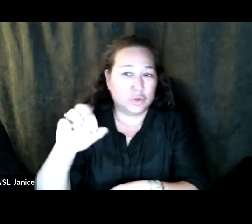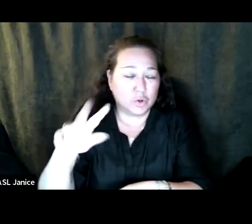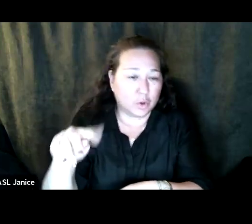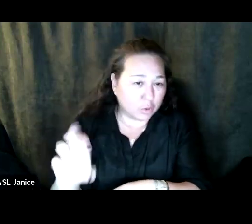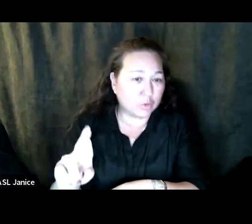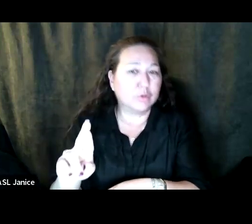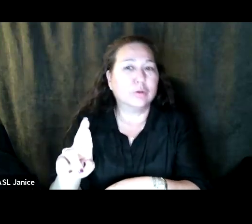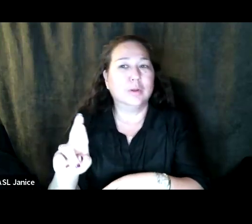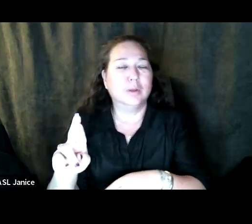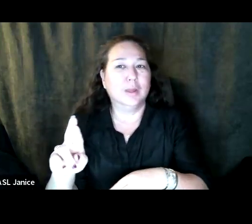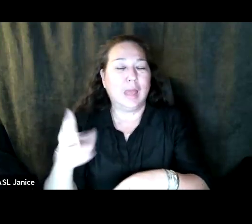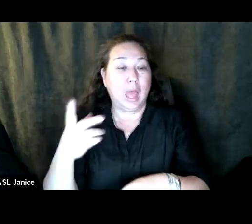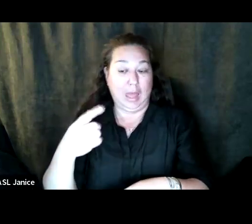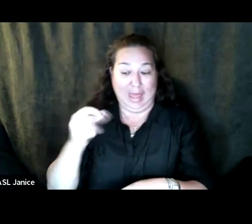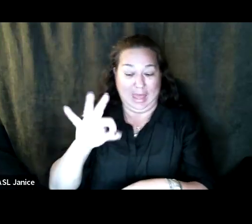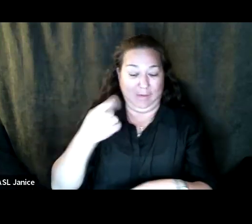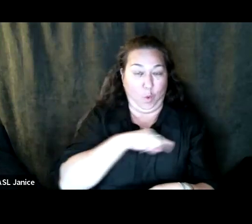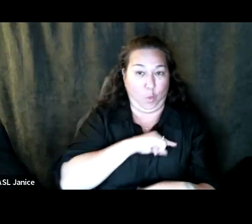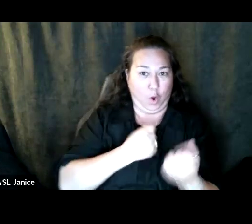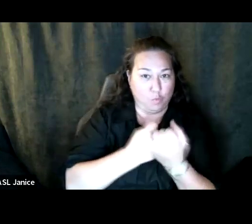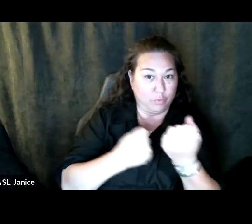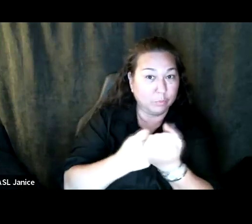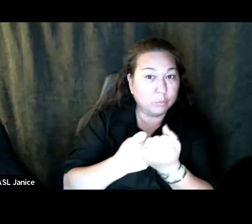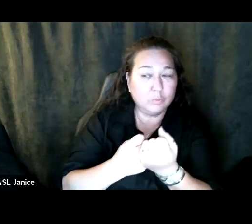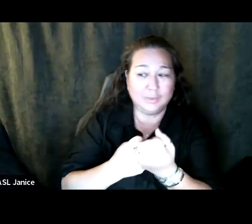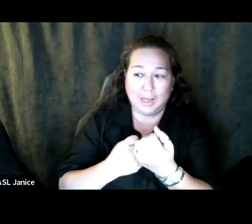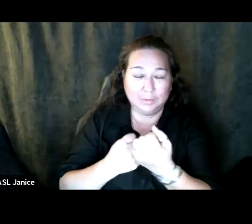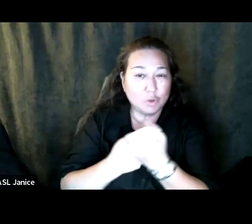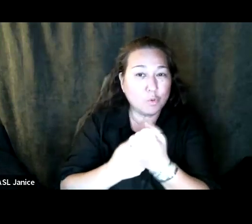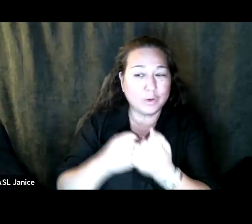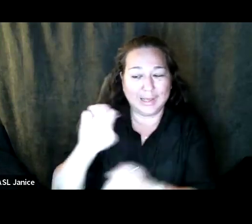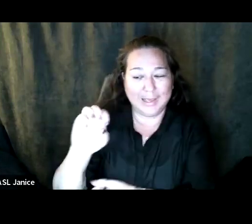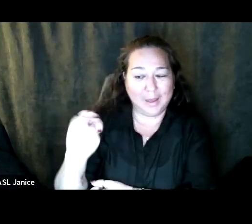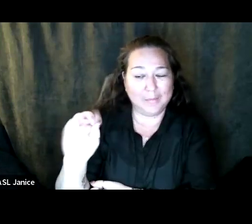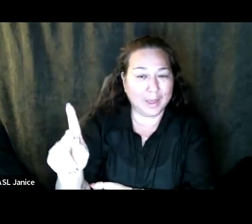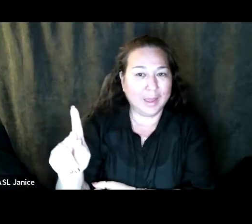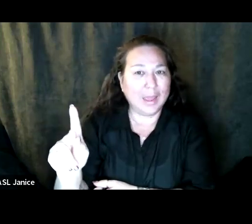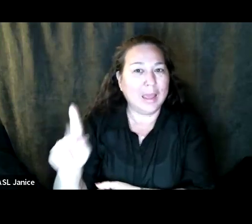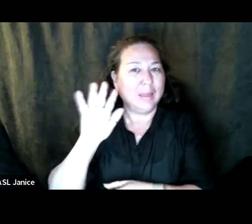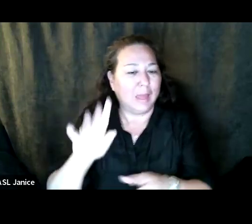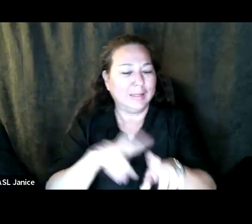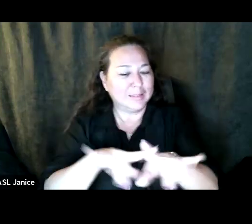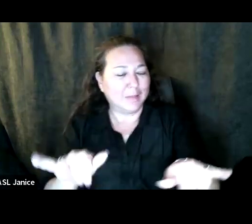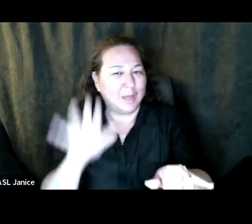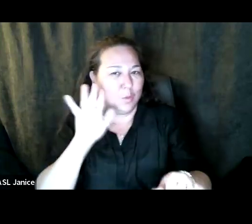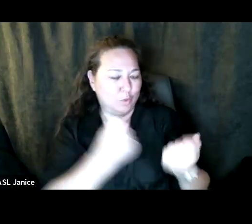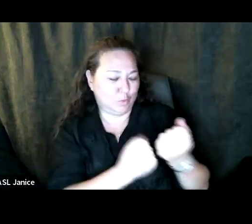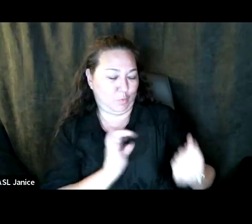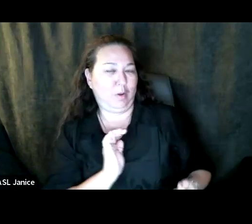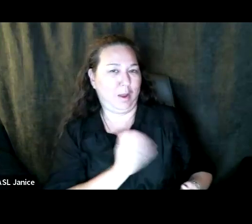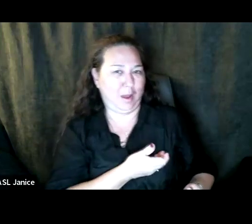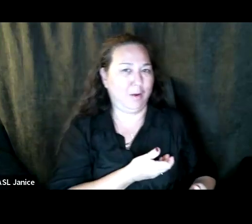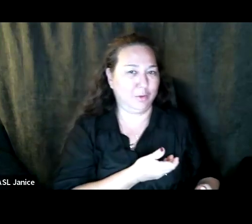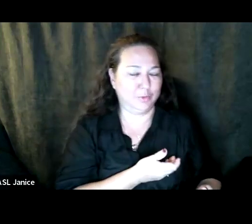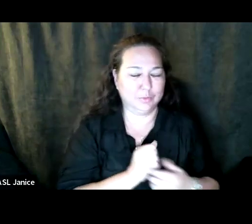promoting EMK to share that communication with parents, and it works. So for lots of reasons, this expansion makes sense,